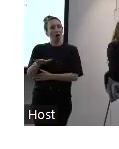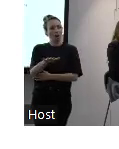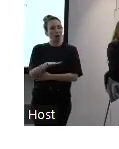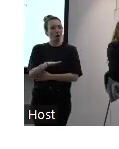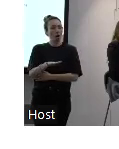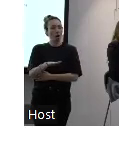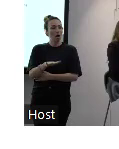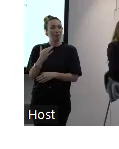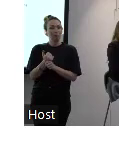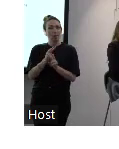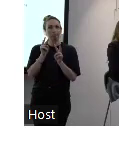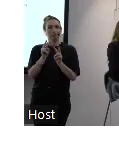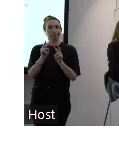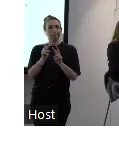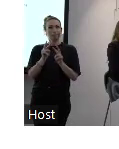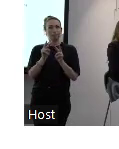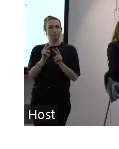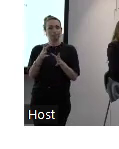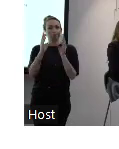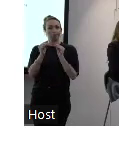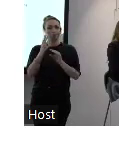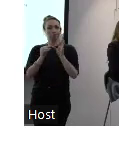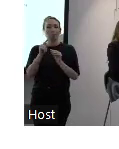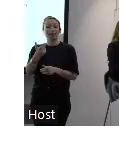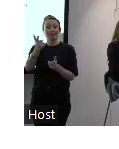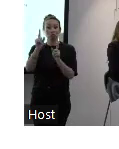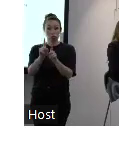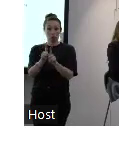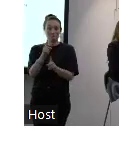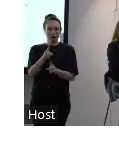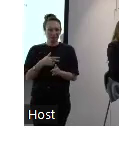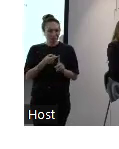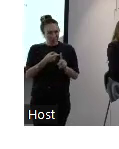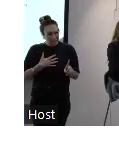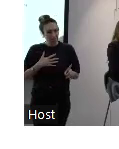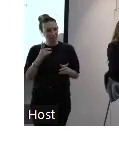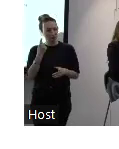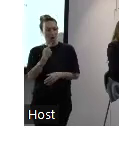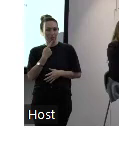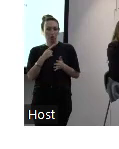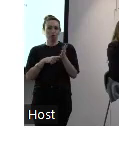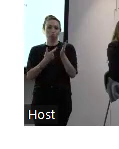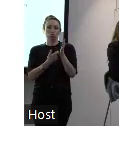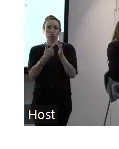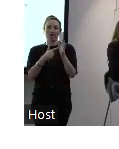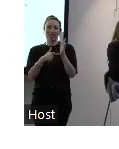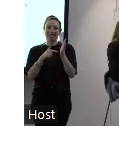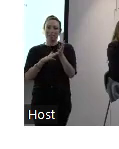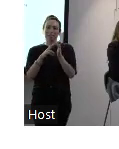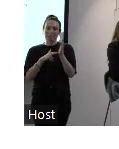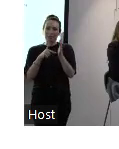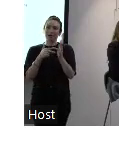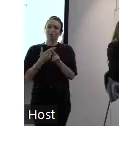these are very symptom-focused treatments, and they might work well for a lot of